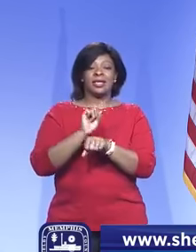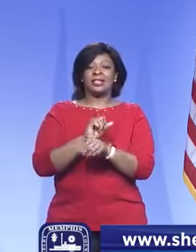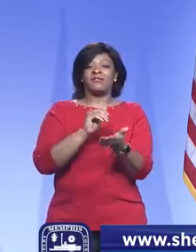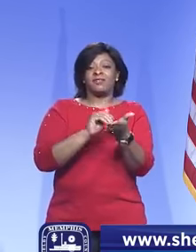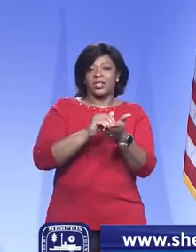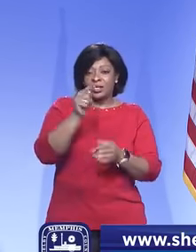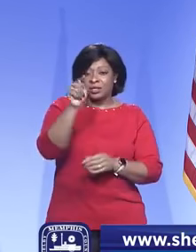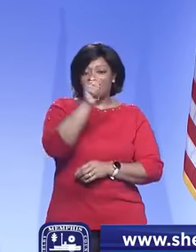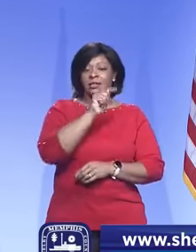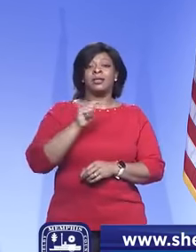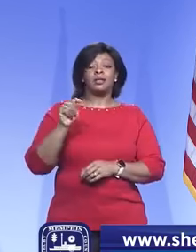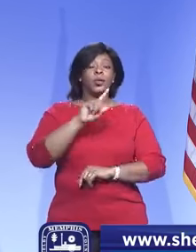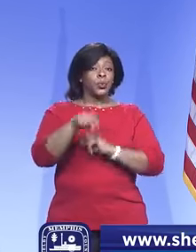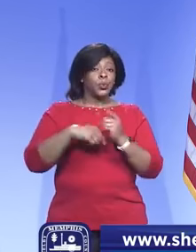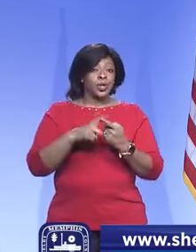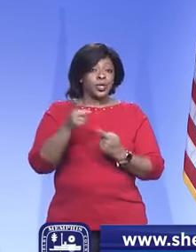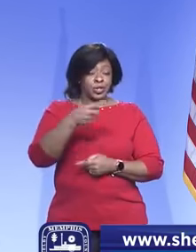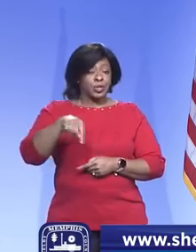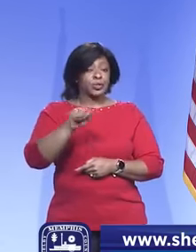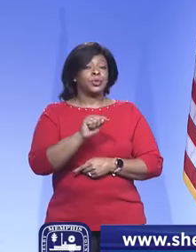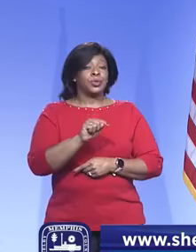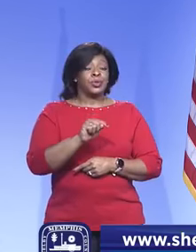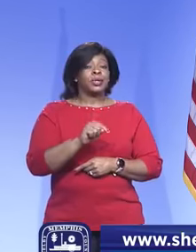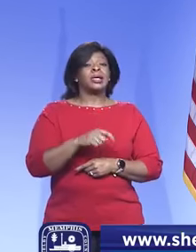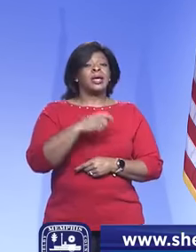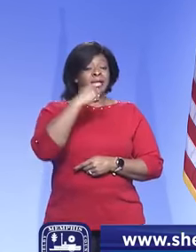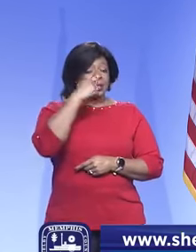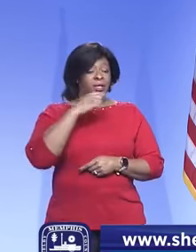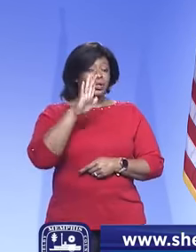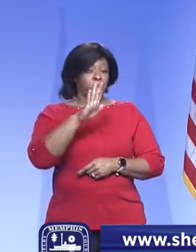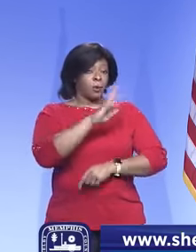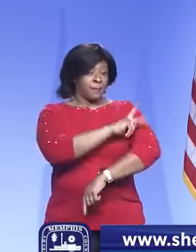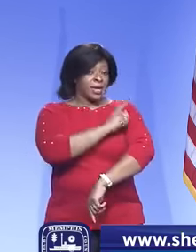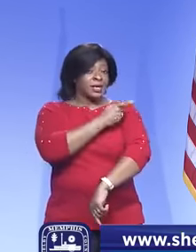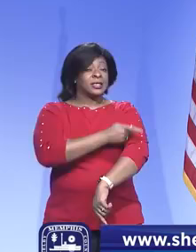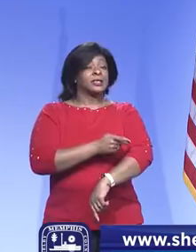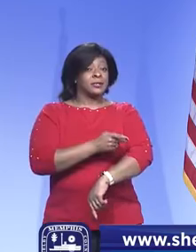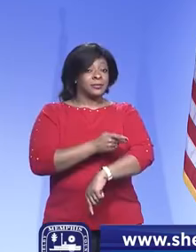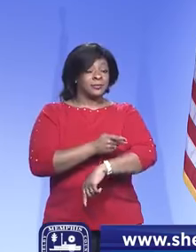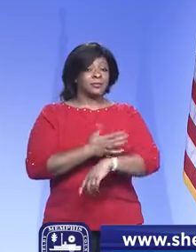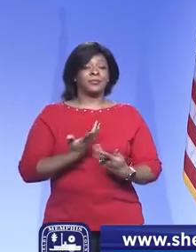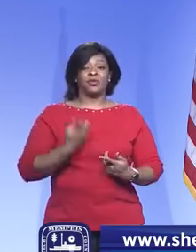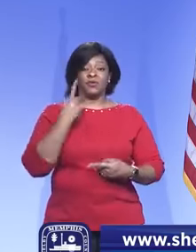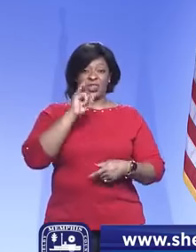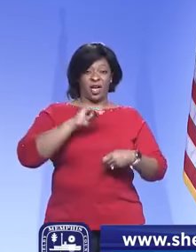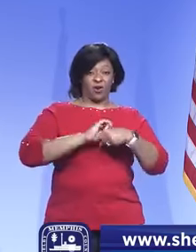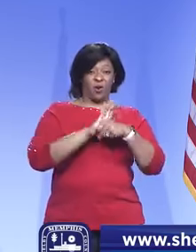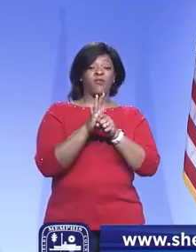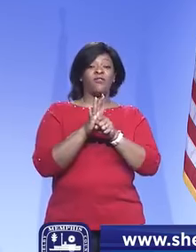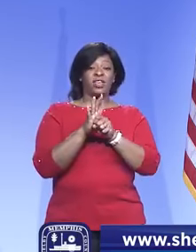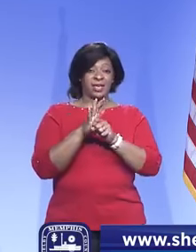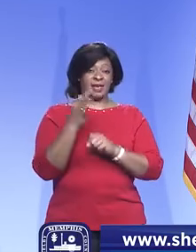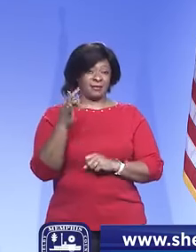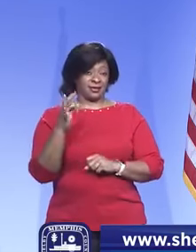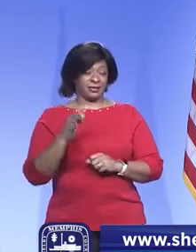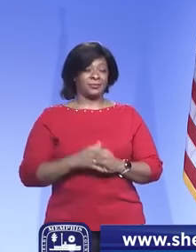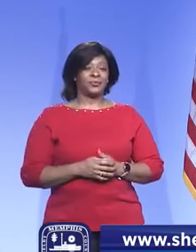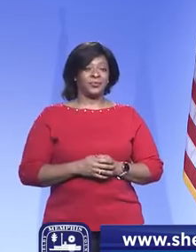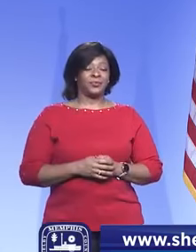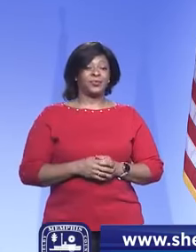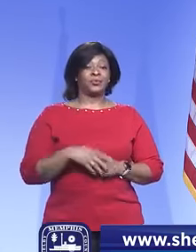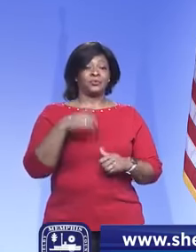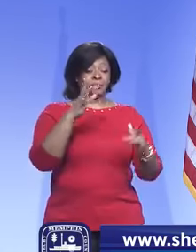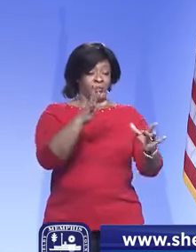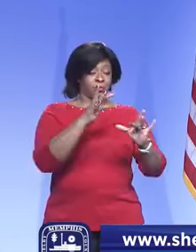physicians, that when you test your patient for COVID-19, you get